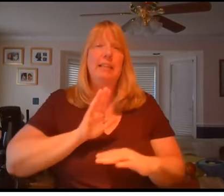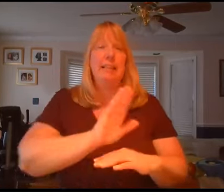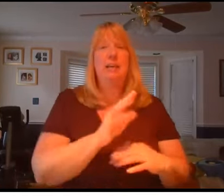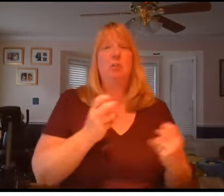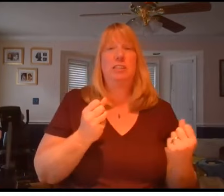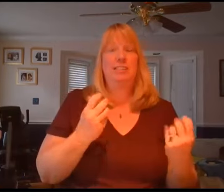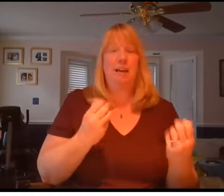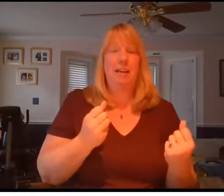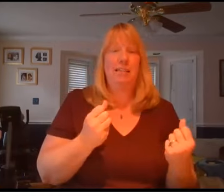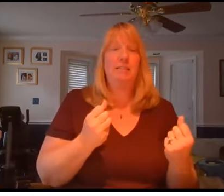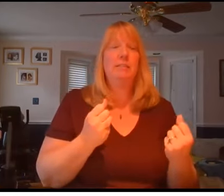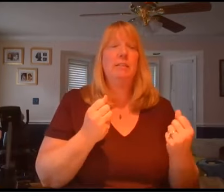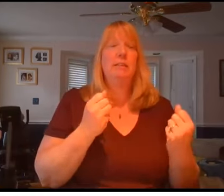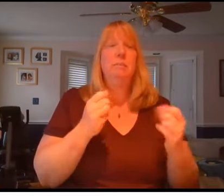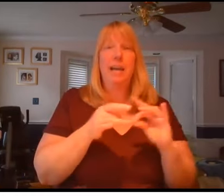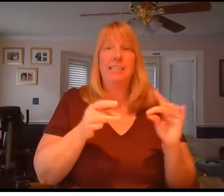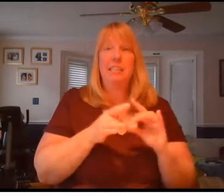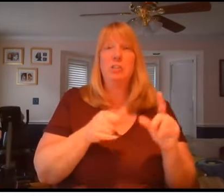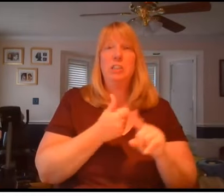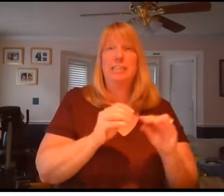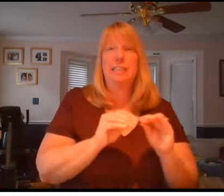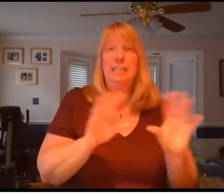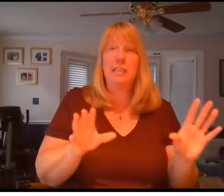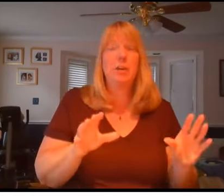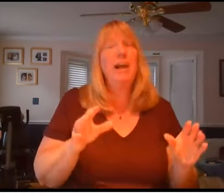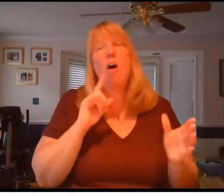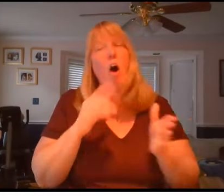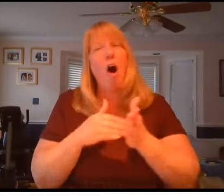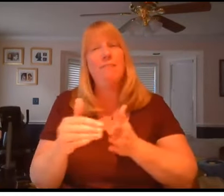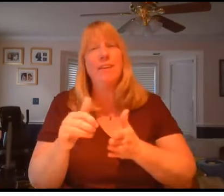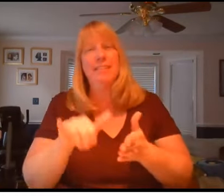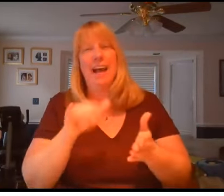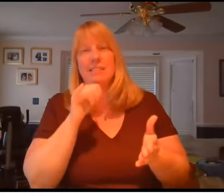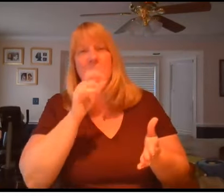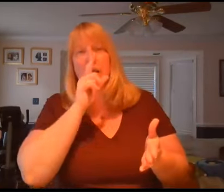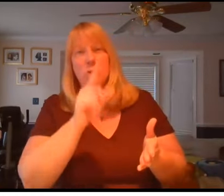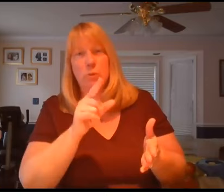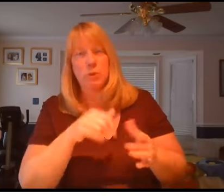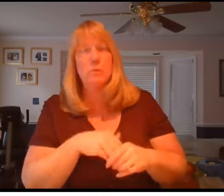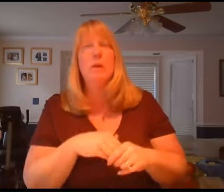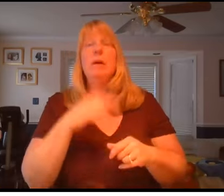they assume that it means that their sign's message isn't clear. And often that's not